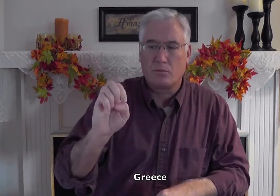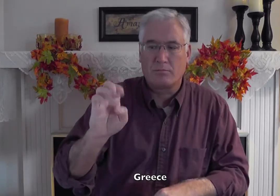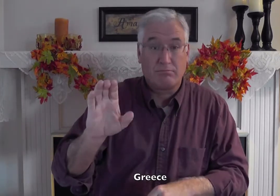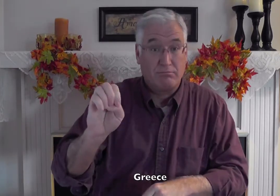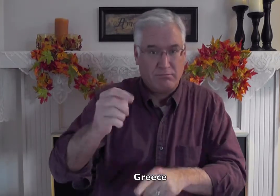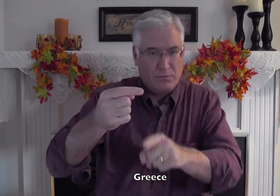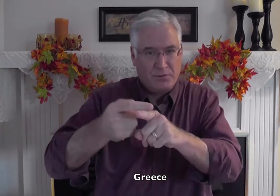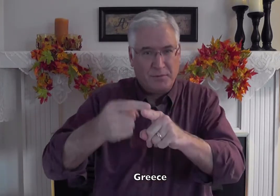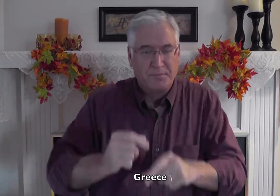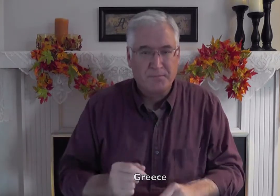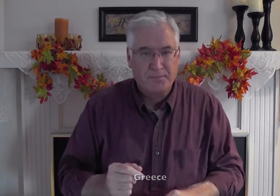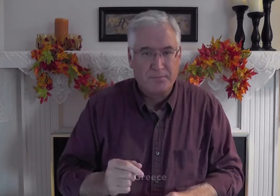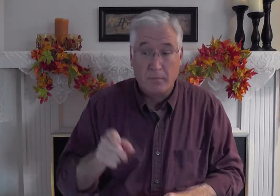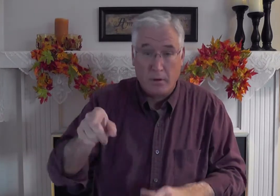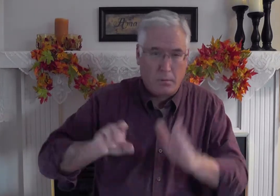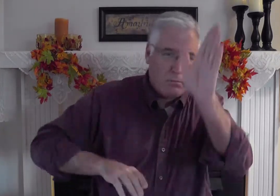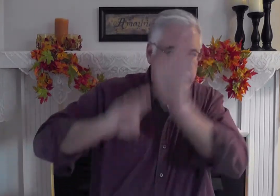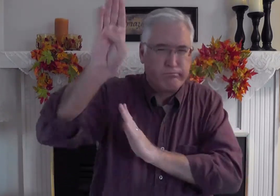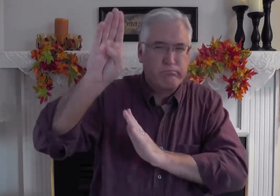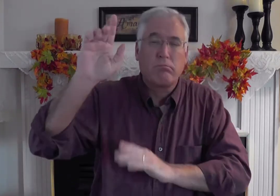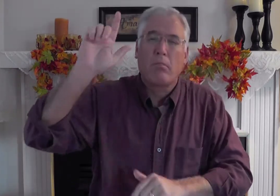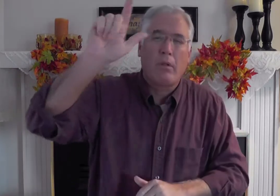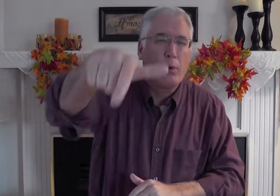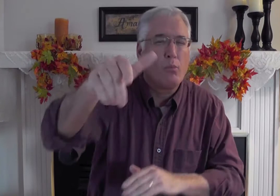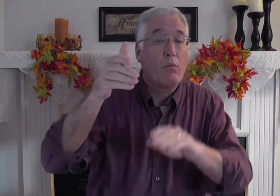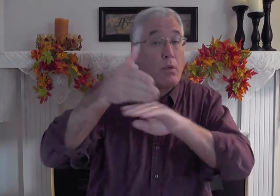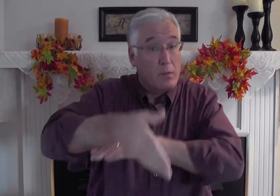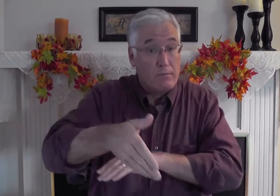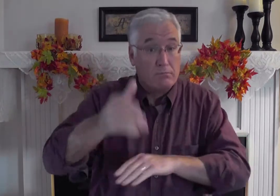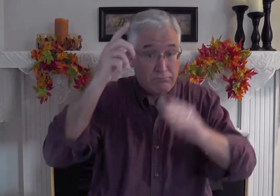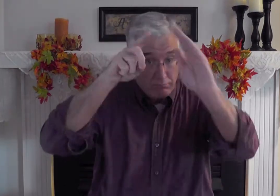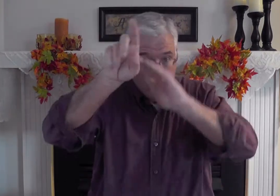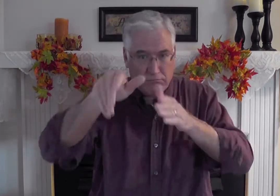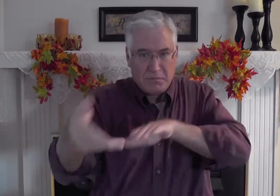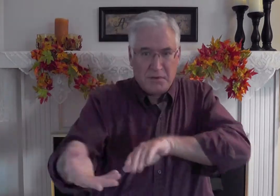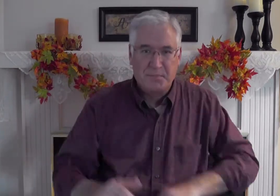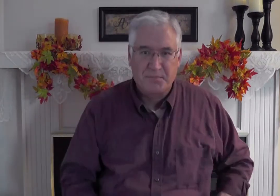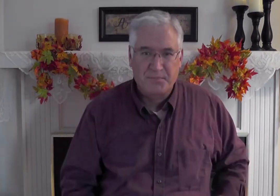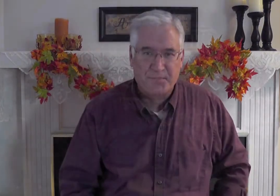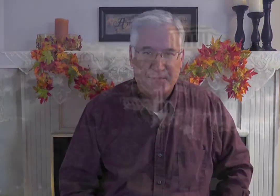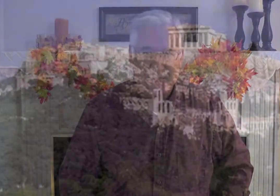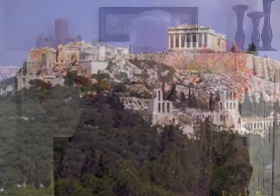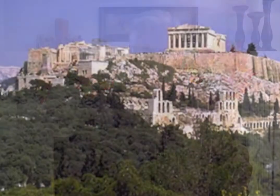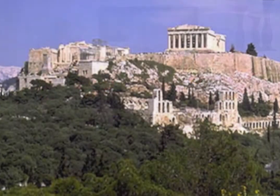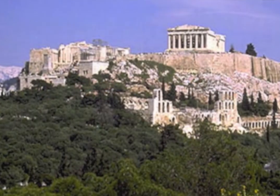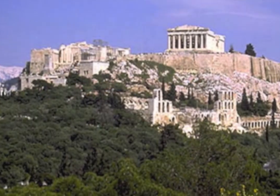would rise up. And who would it be? Well, it would be Greece later on after Daniel died.